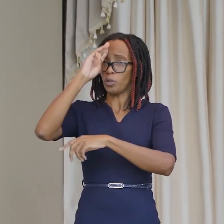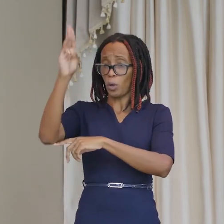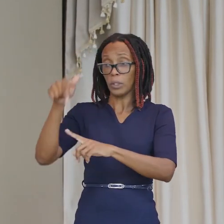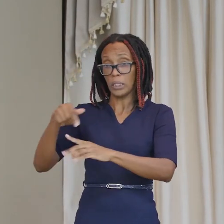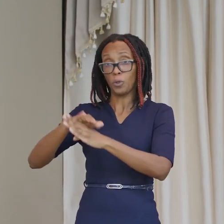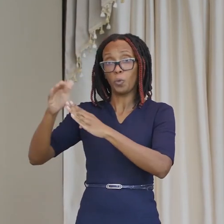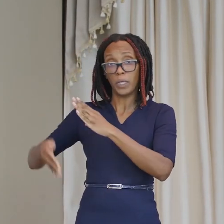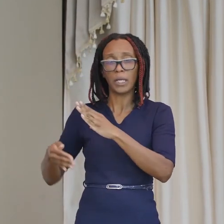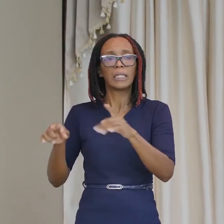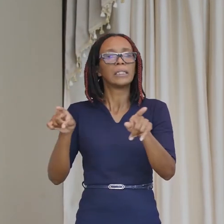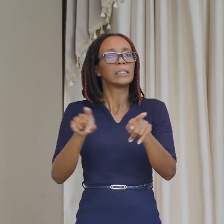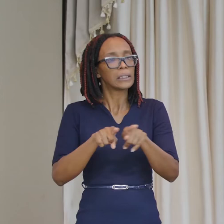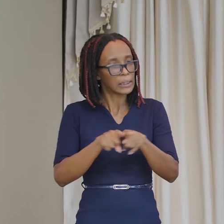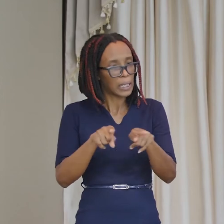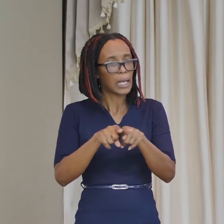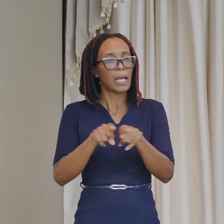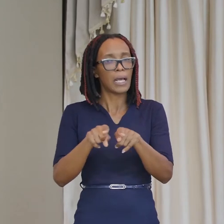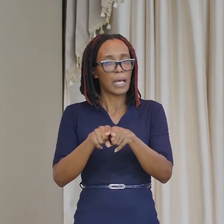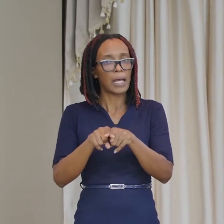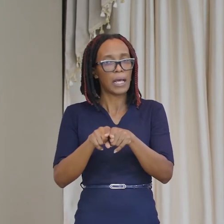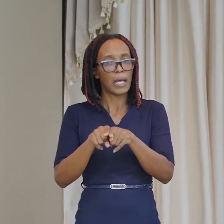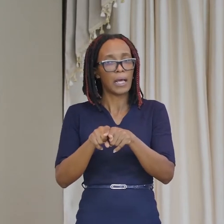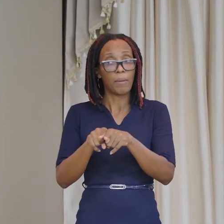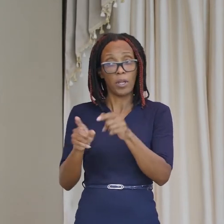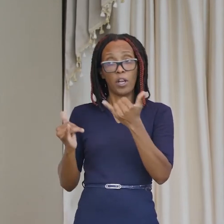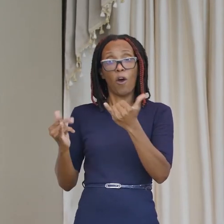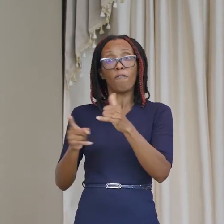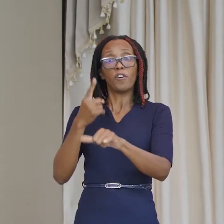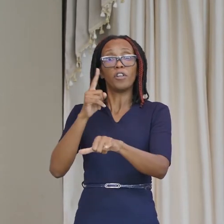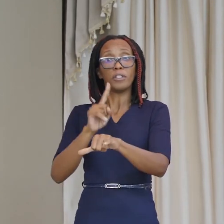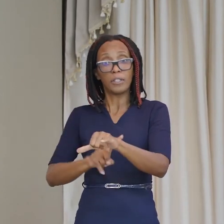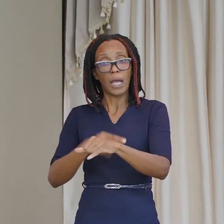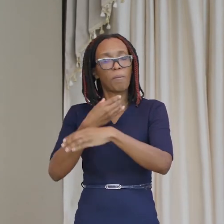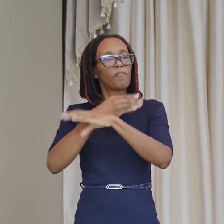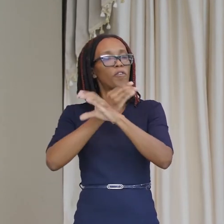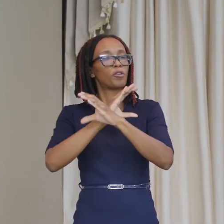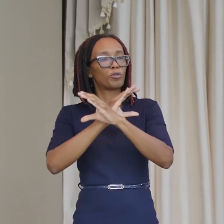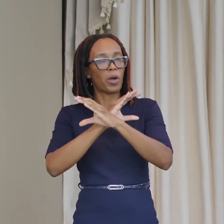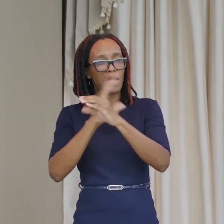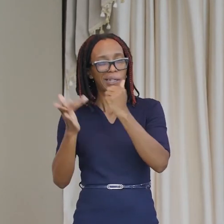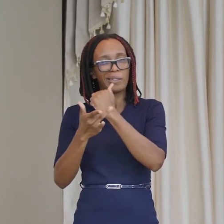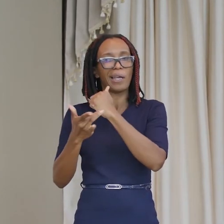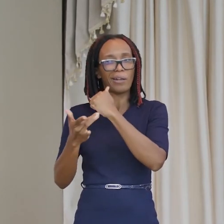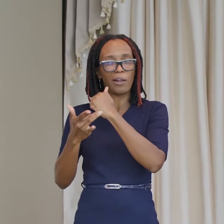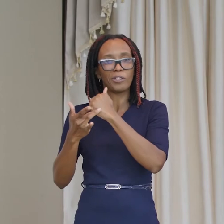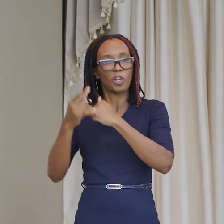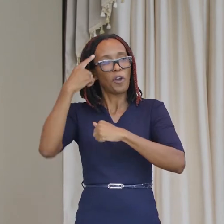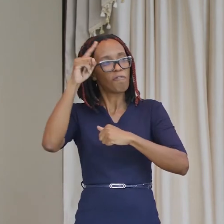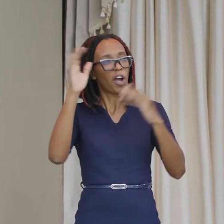weekend, a similar revolution involving the use of technology to interact with young people is